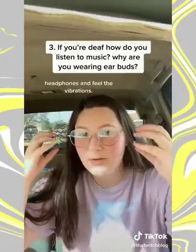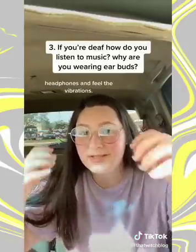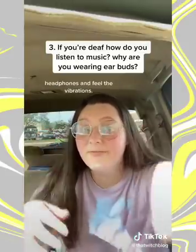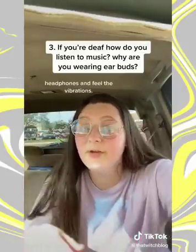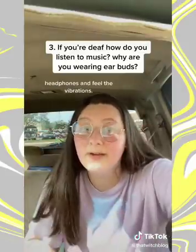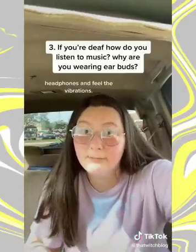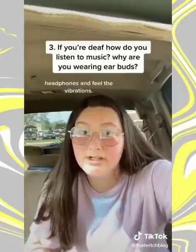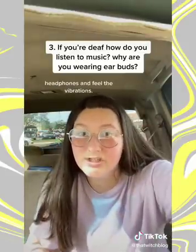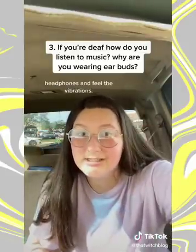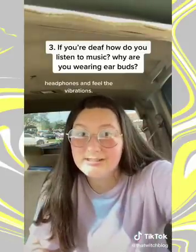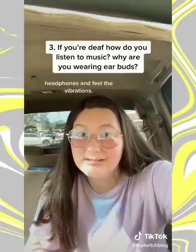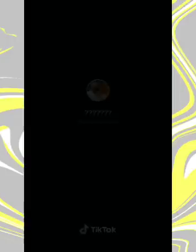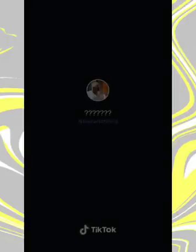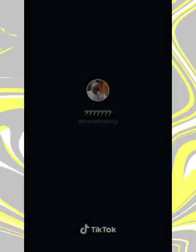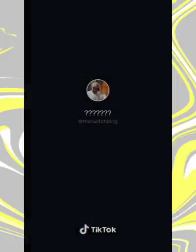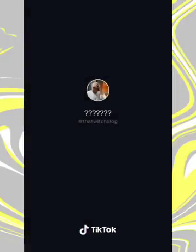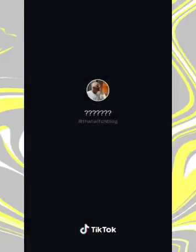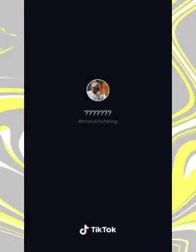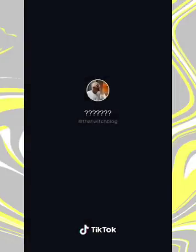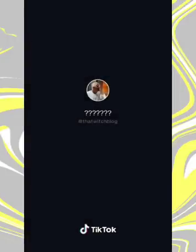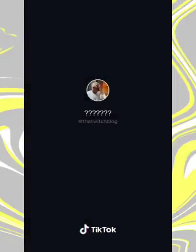and feel vibrations.